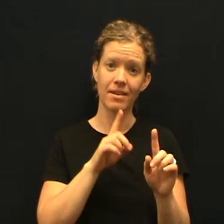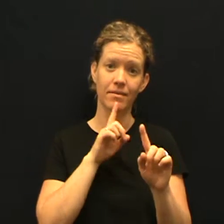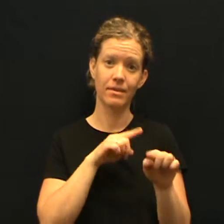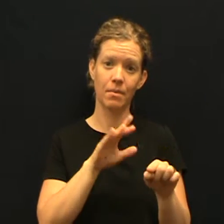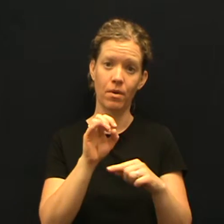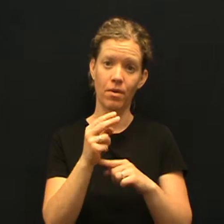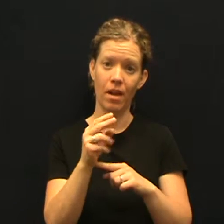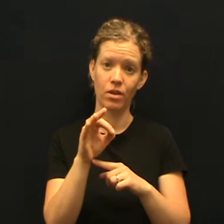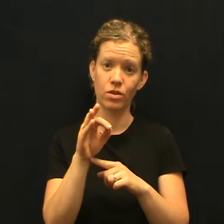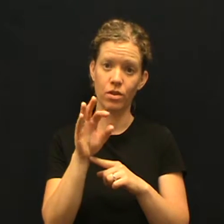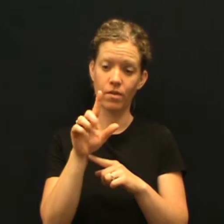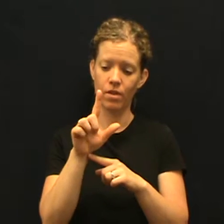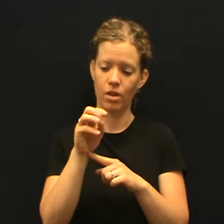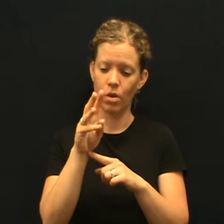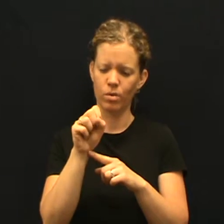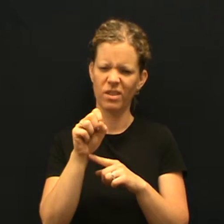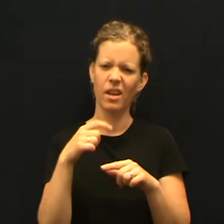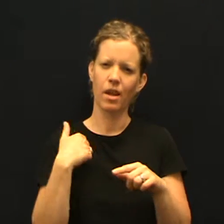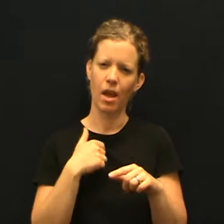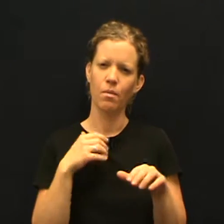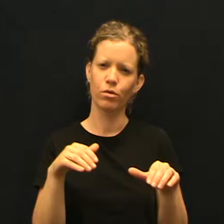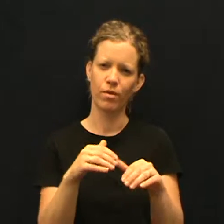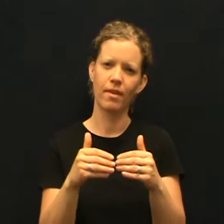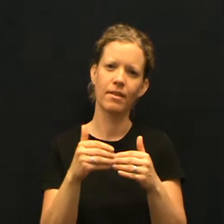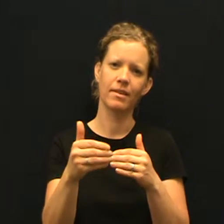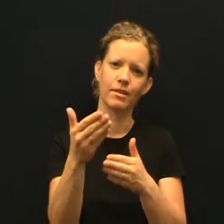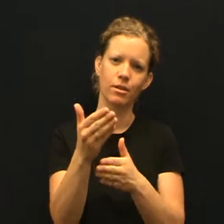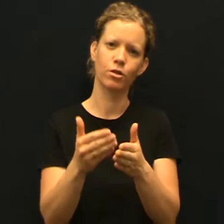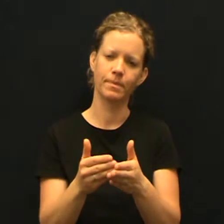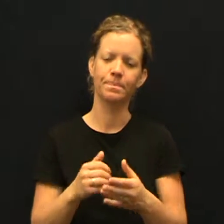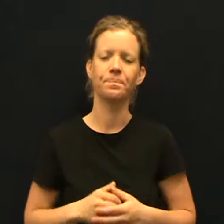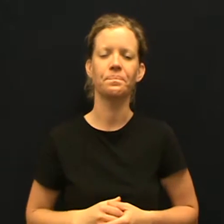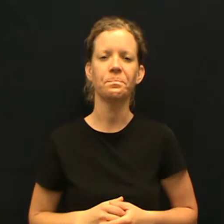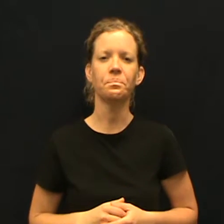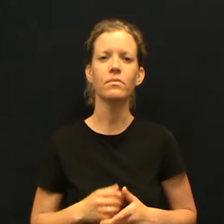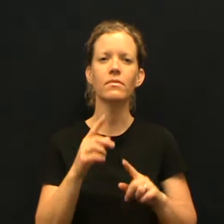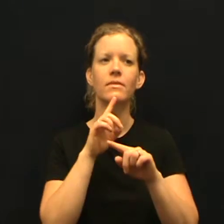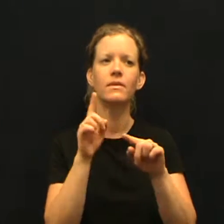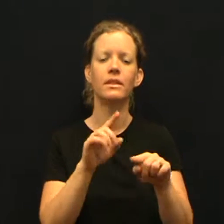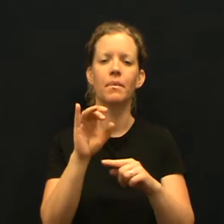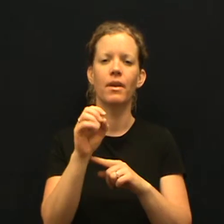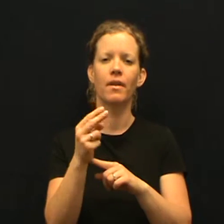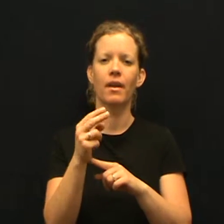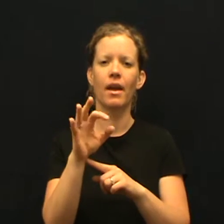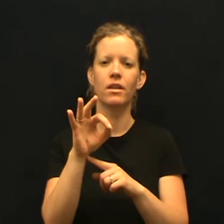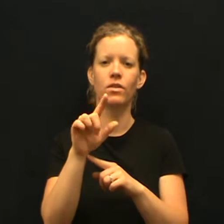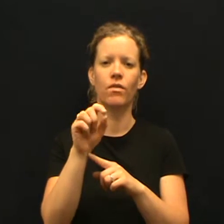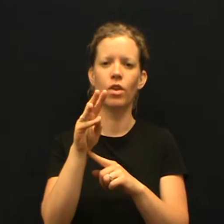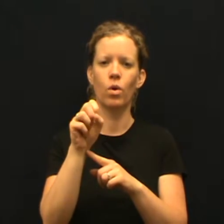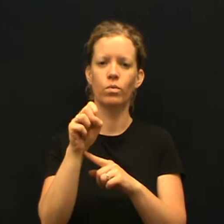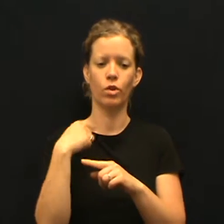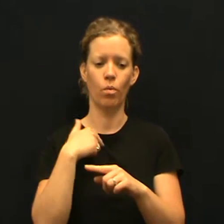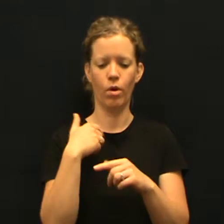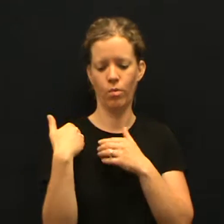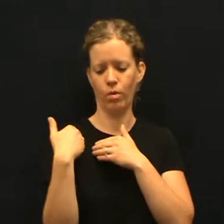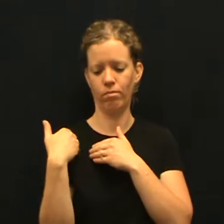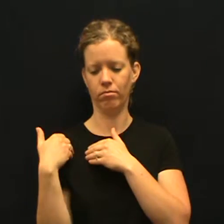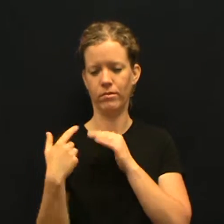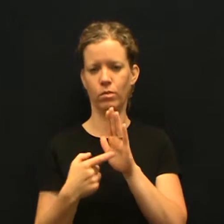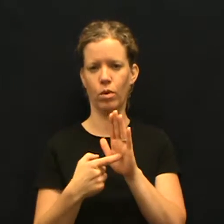next section. So when we're doing a statement of cash flows, we have to also disclose some supplemental